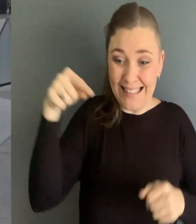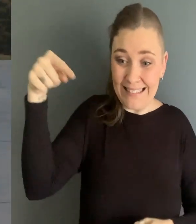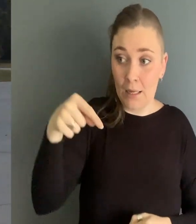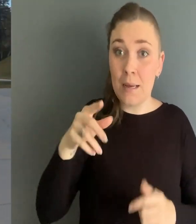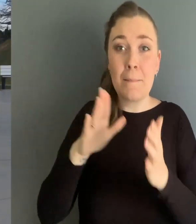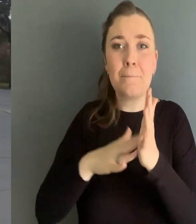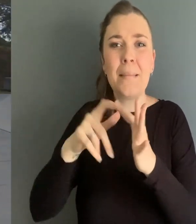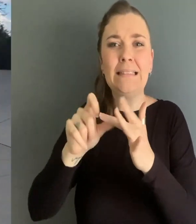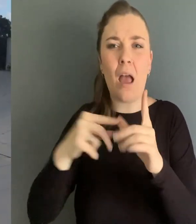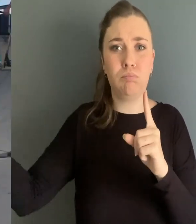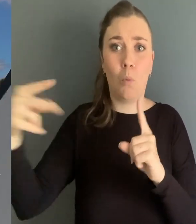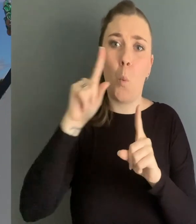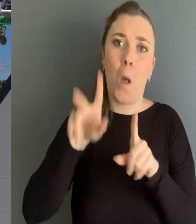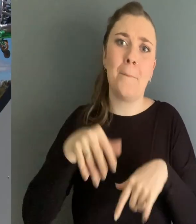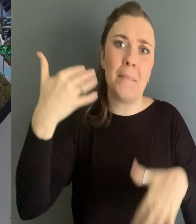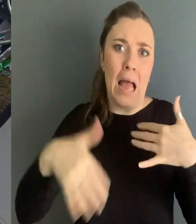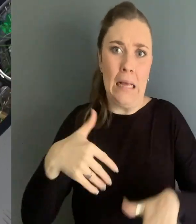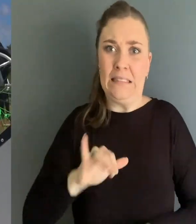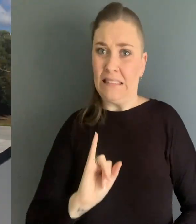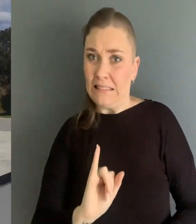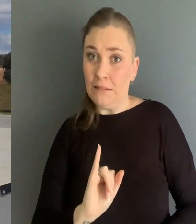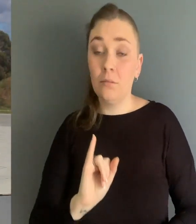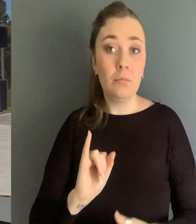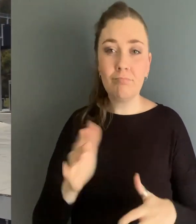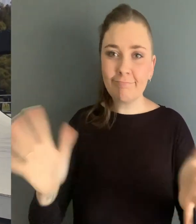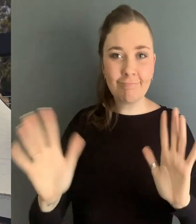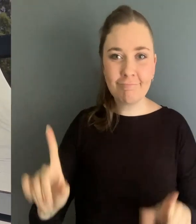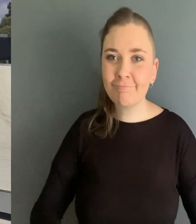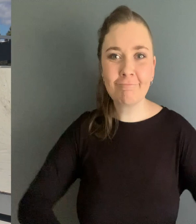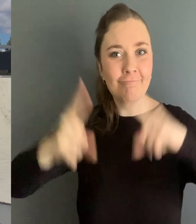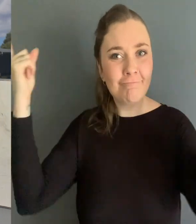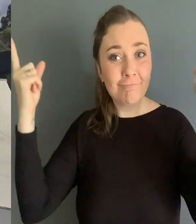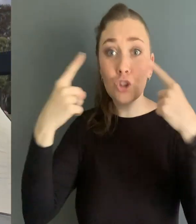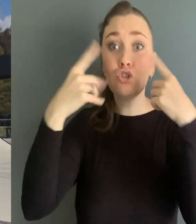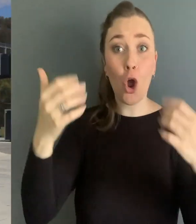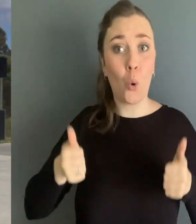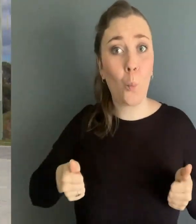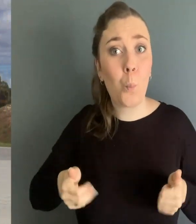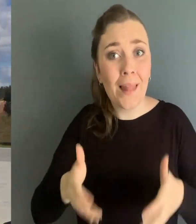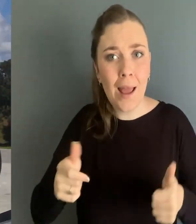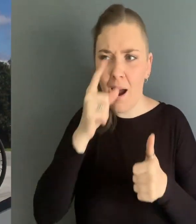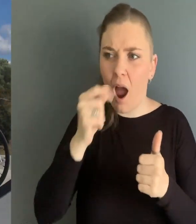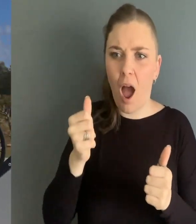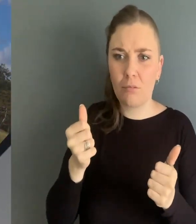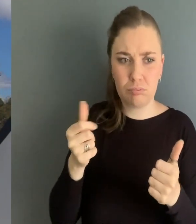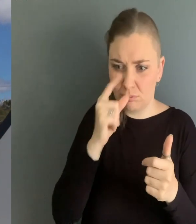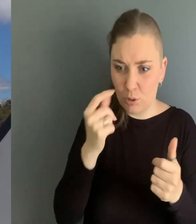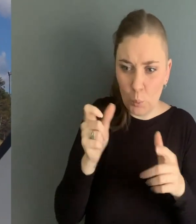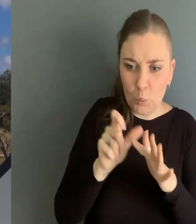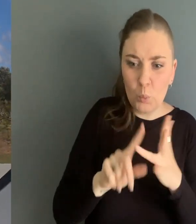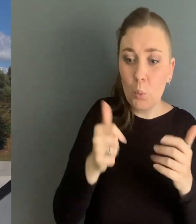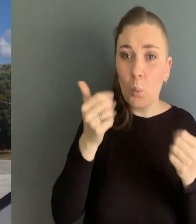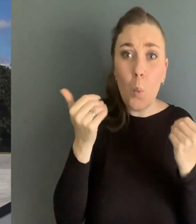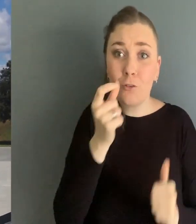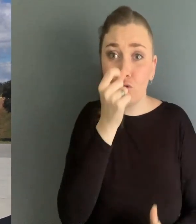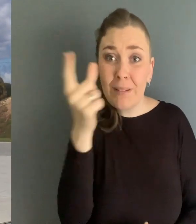by the media to represent pain and suffering and it turns it on its head it shows that wheelchairs can be used to achieve cool tricks and awesome feats